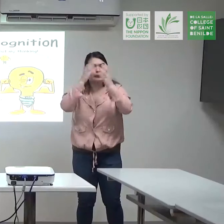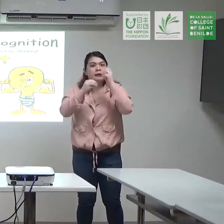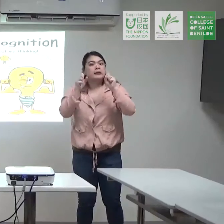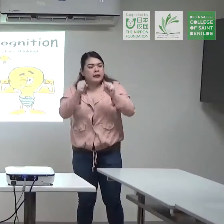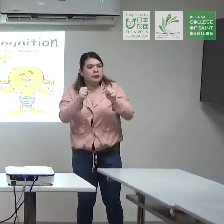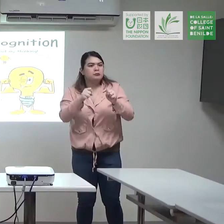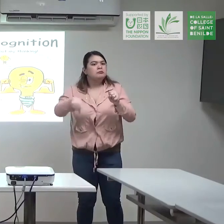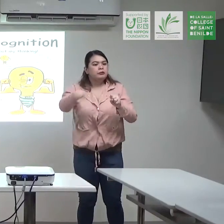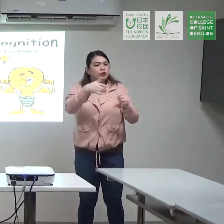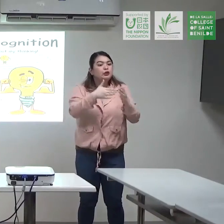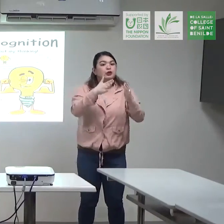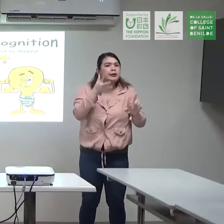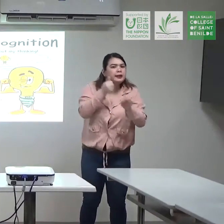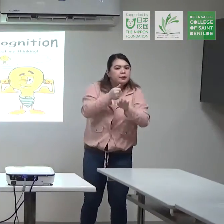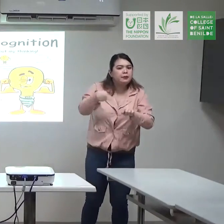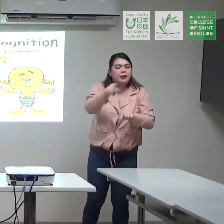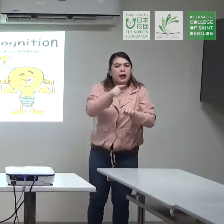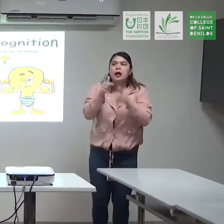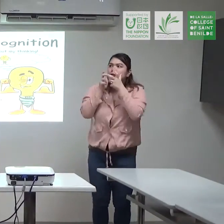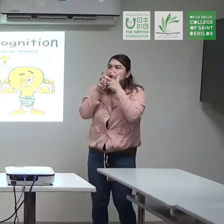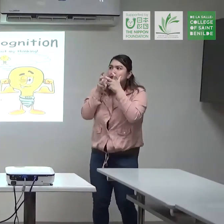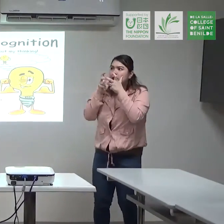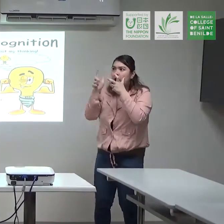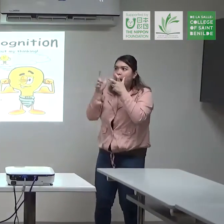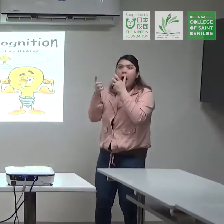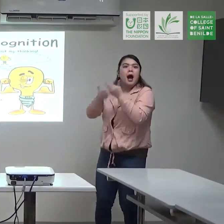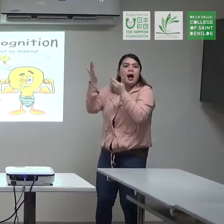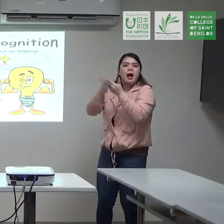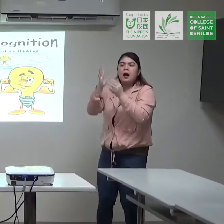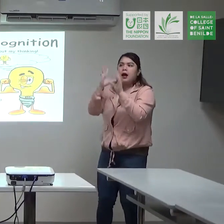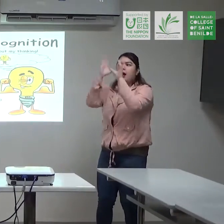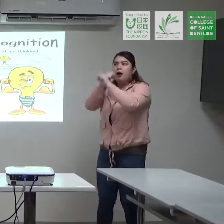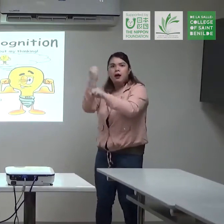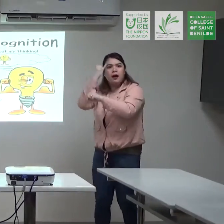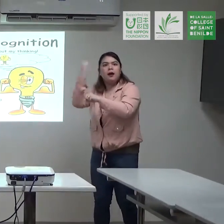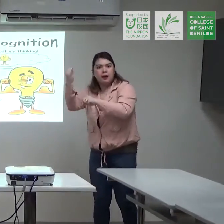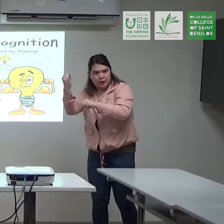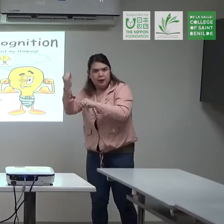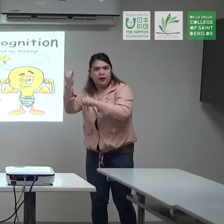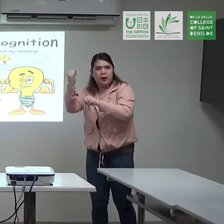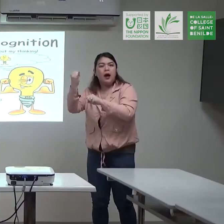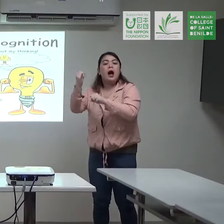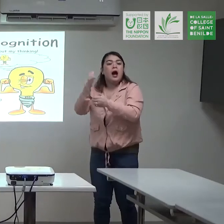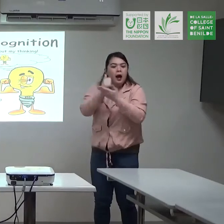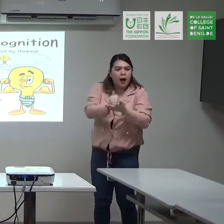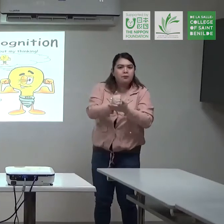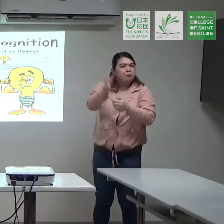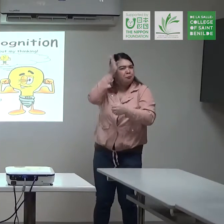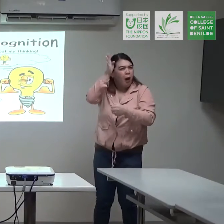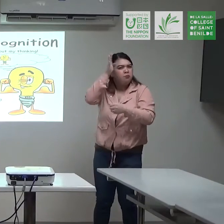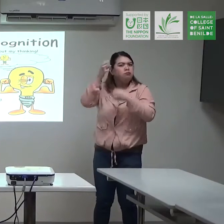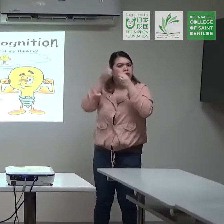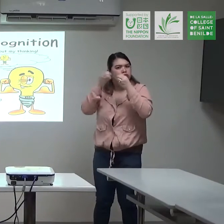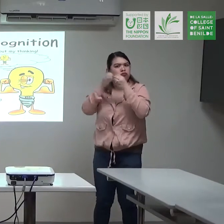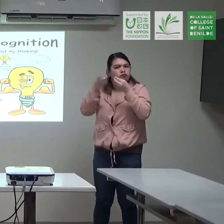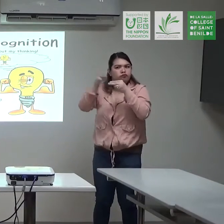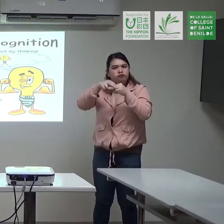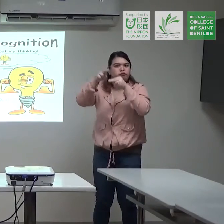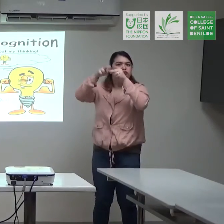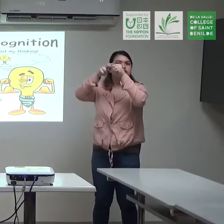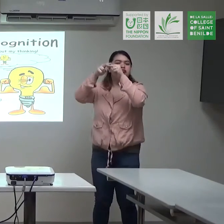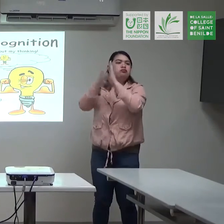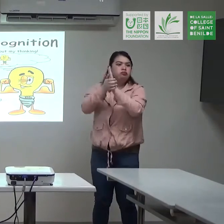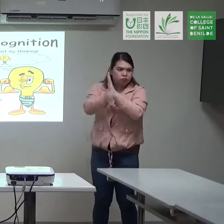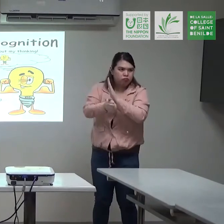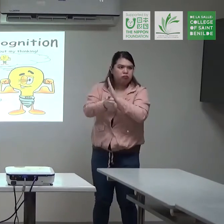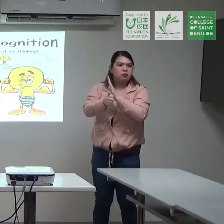make students learn better, acquire, earn better grades, and be more